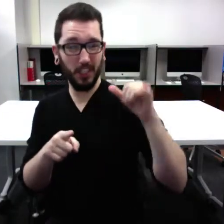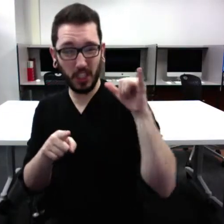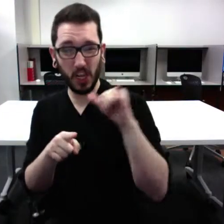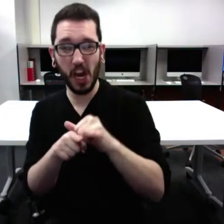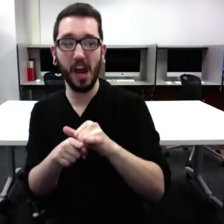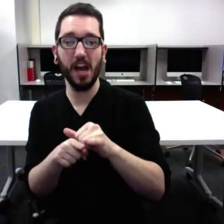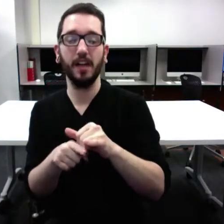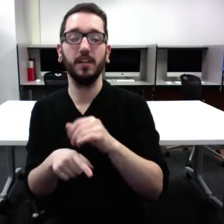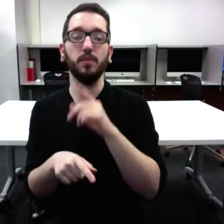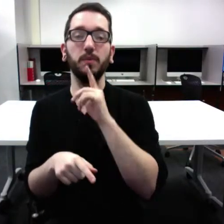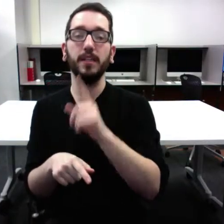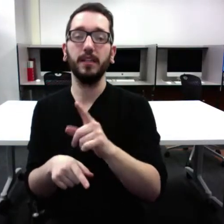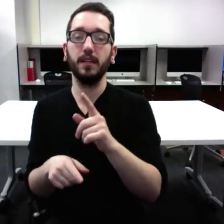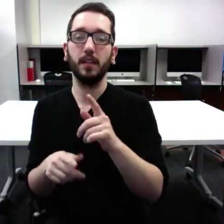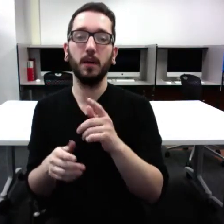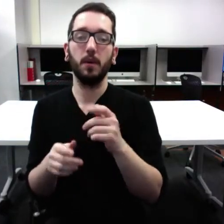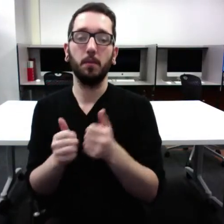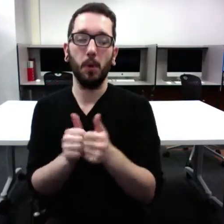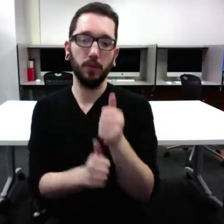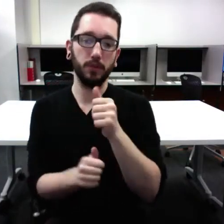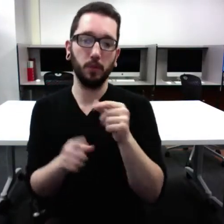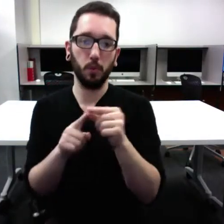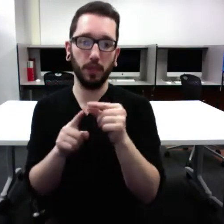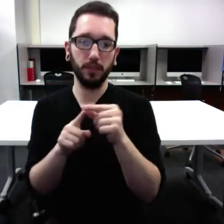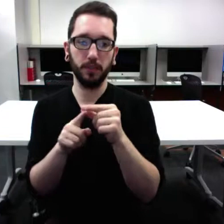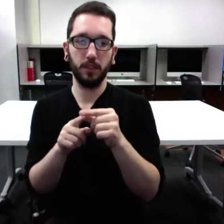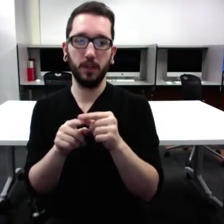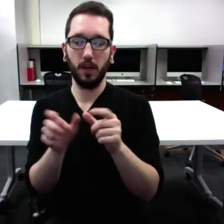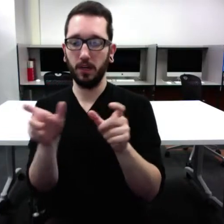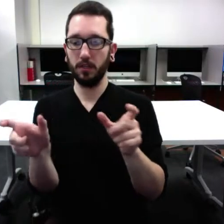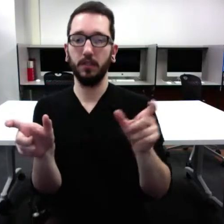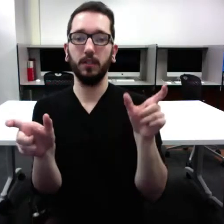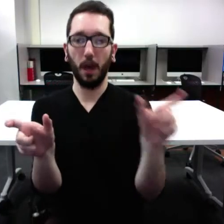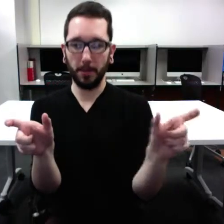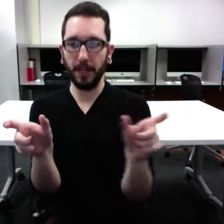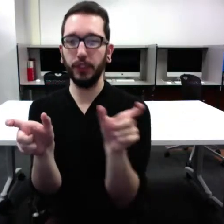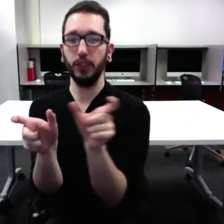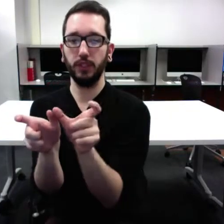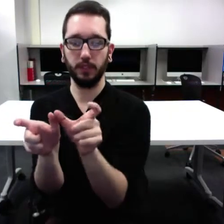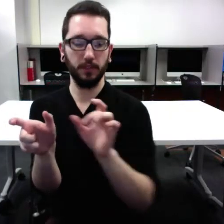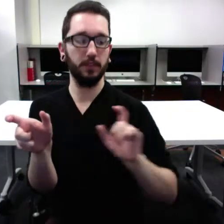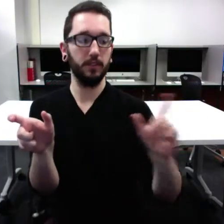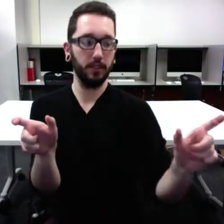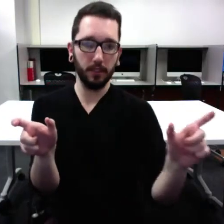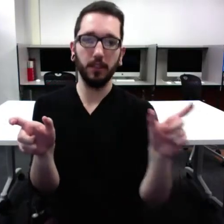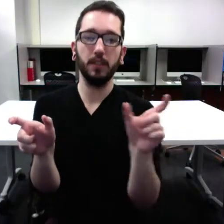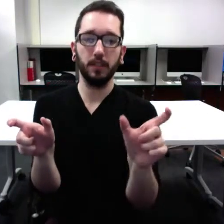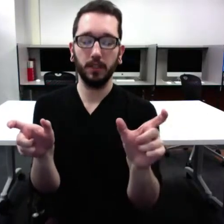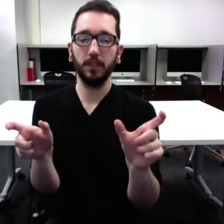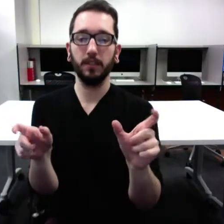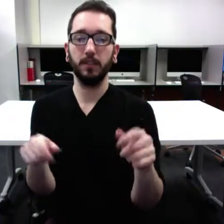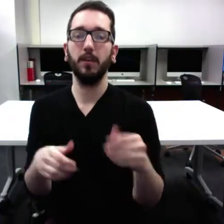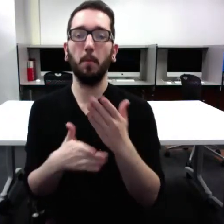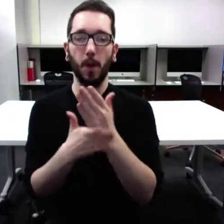Most words like this are simply a combination of different parts or elements, which include